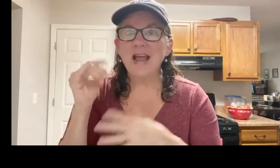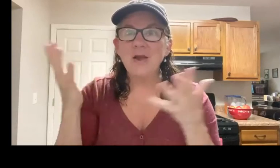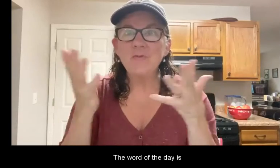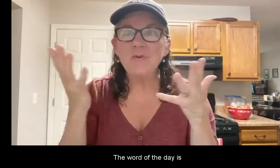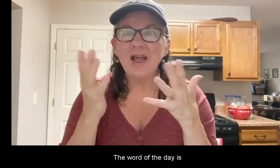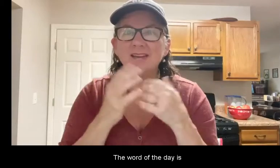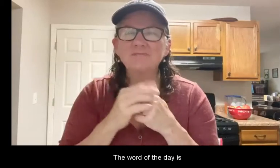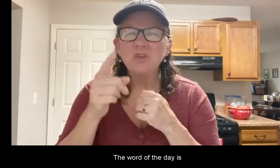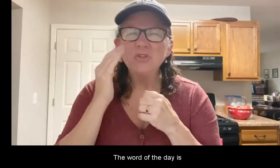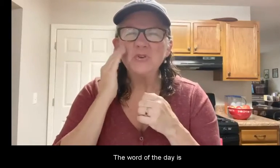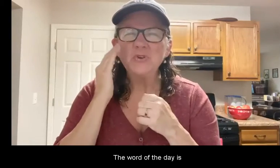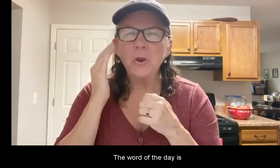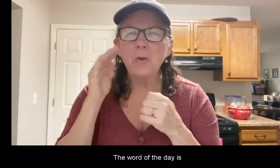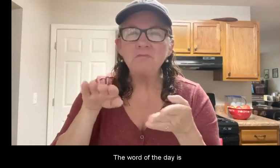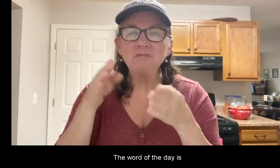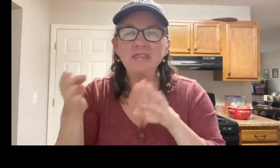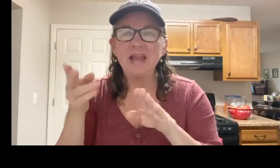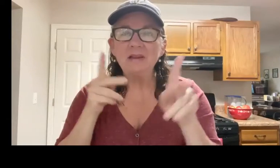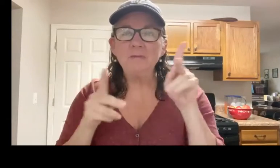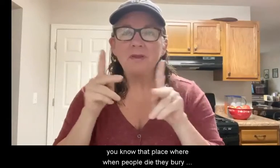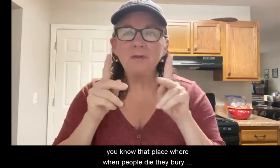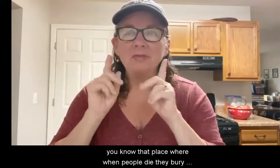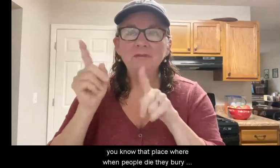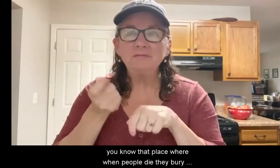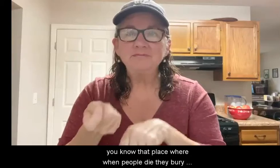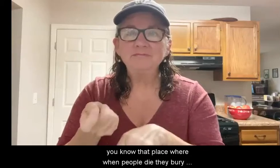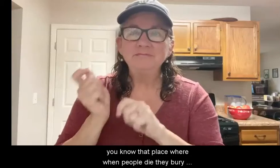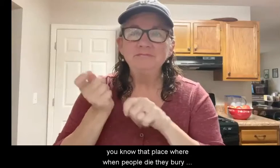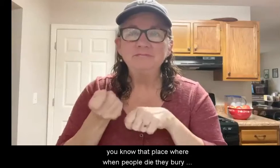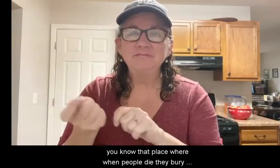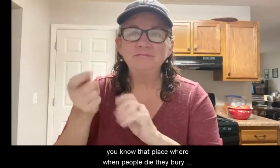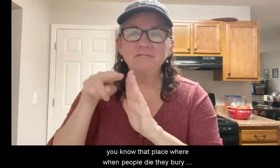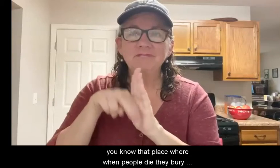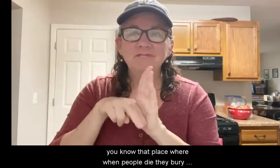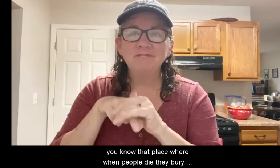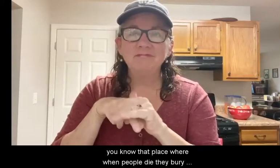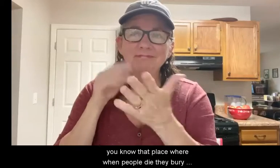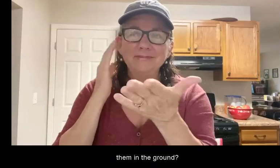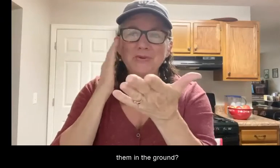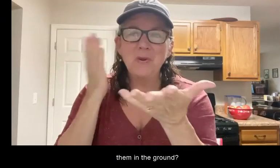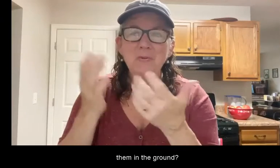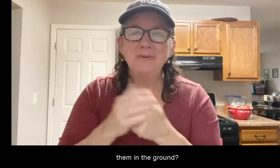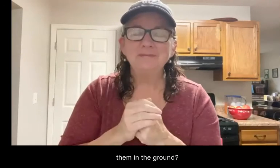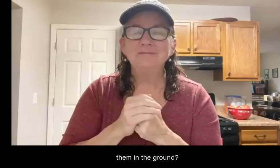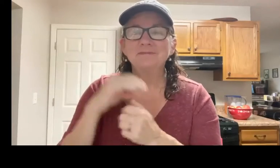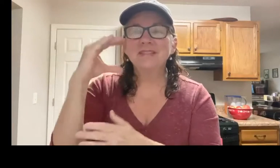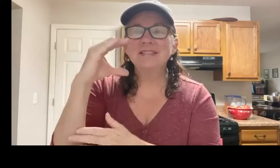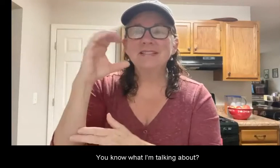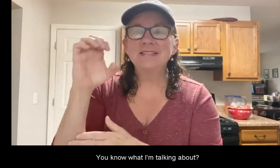The word of the day is, you know that place where when people die, they bury them in the ground? You know what I'm